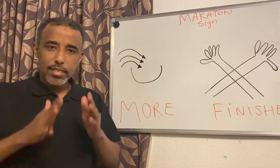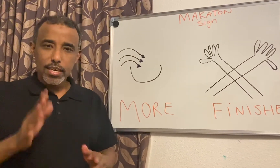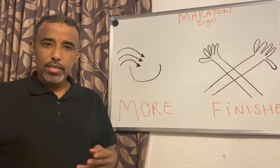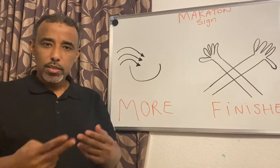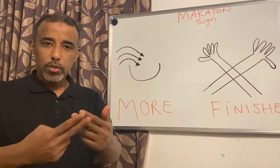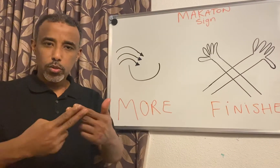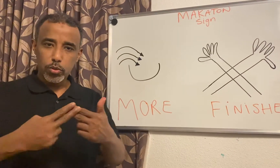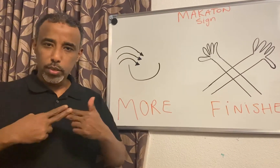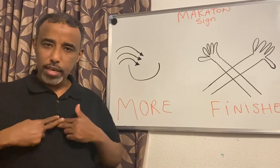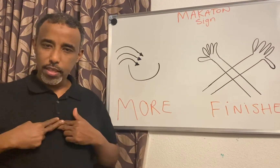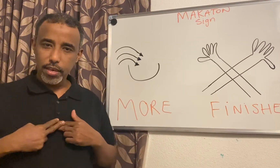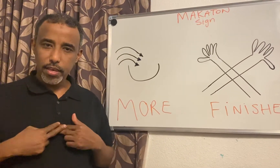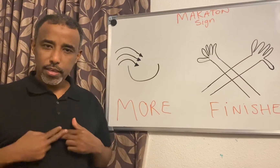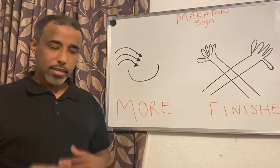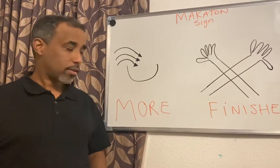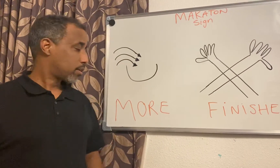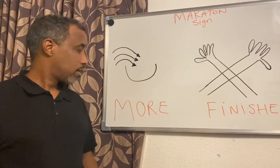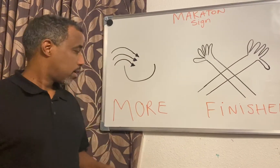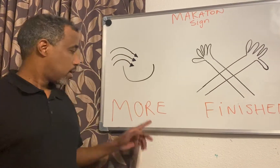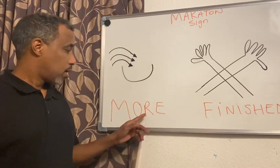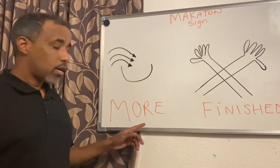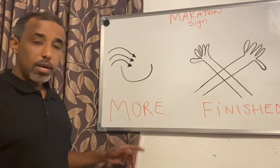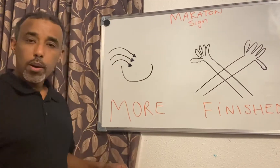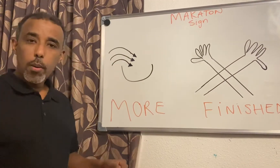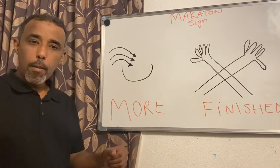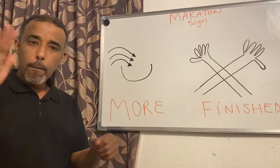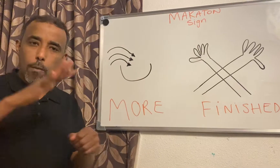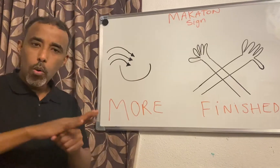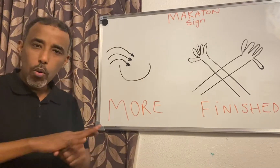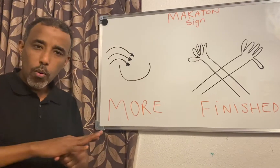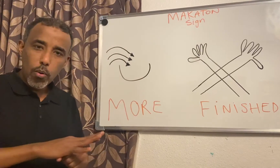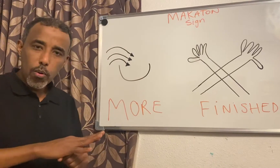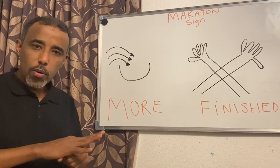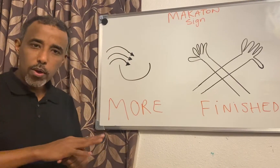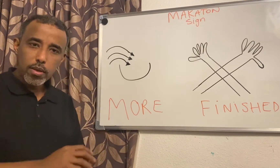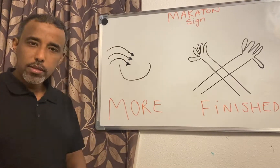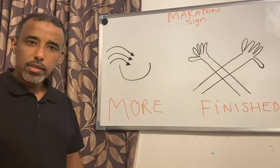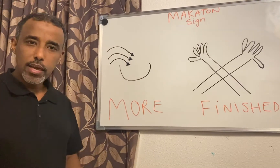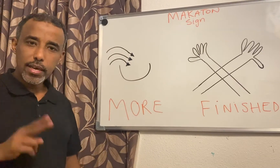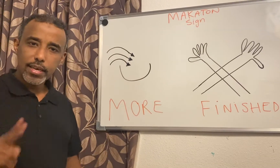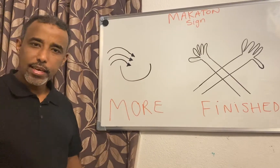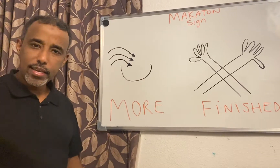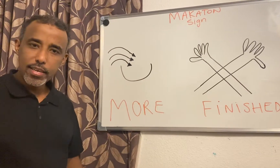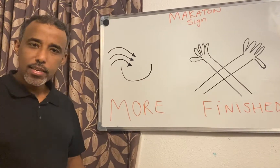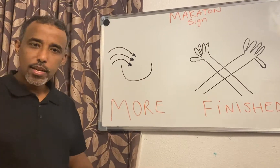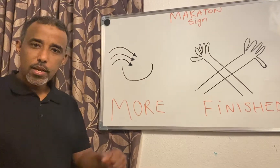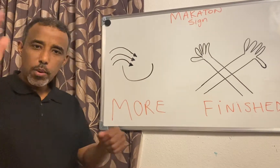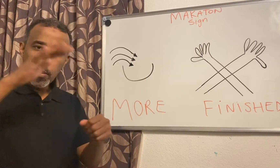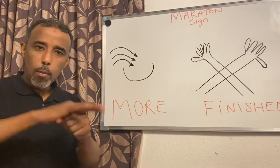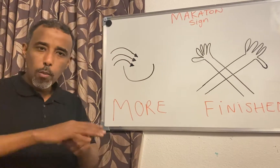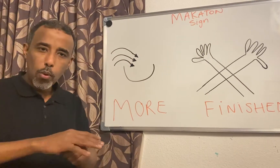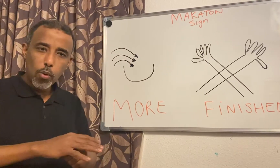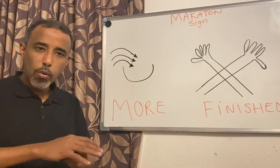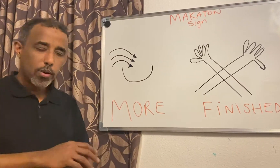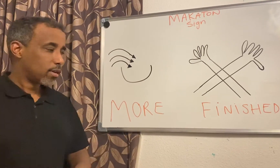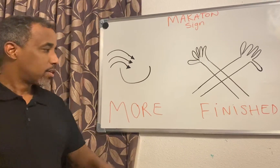Let's sign. Together, okay. More. Again, more. Yes,